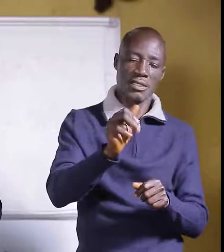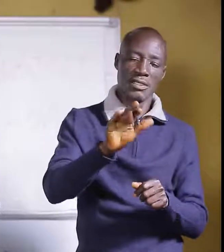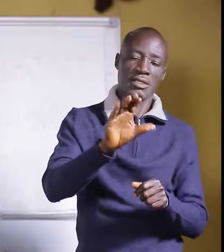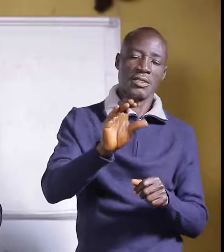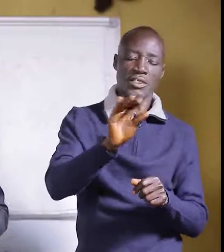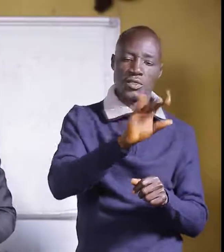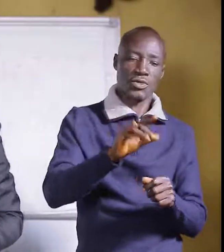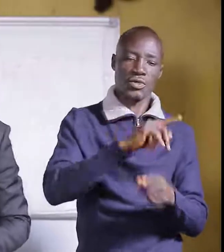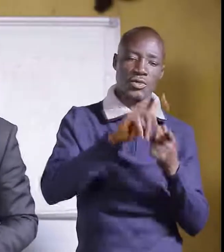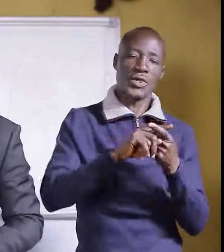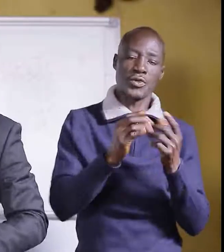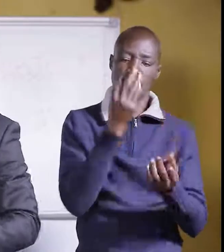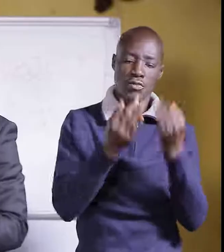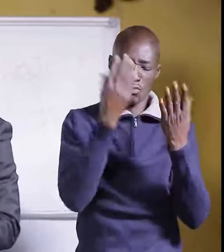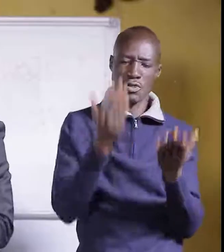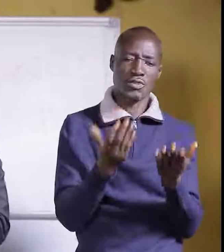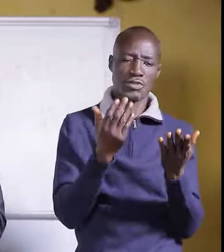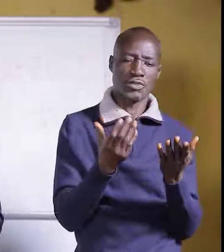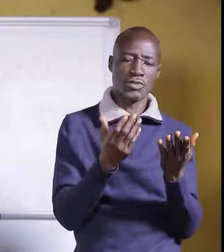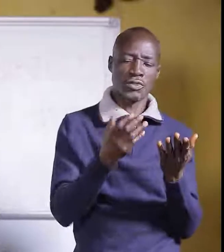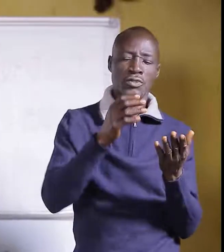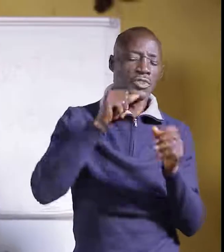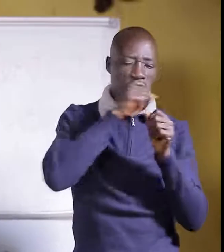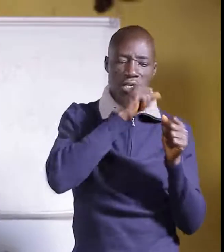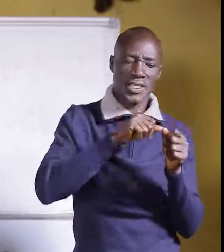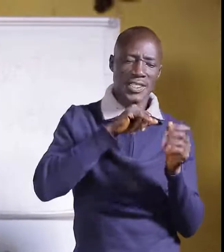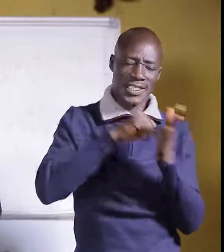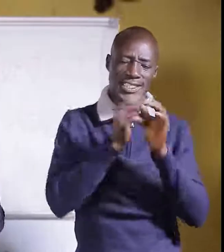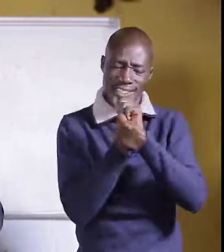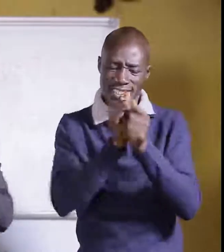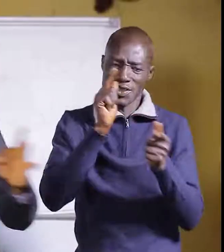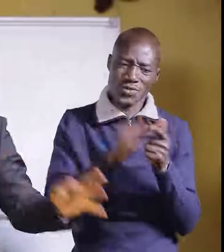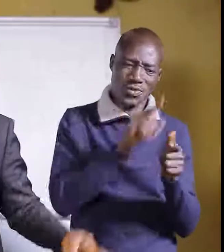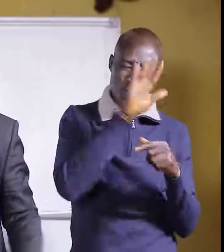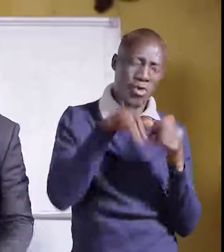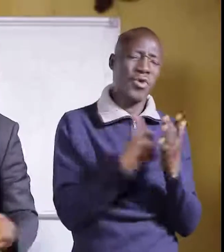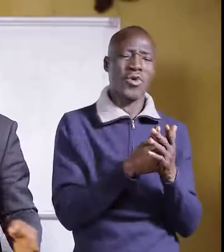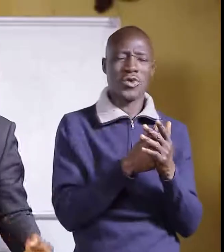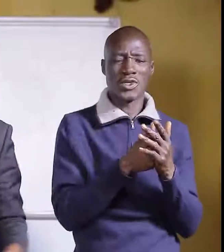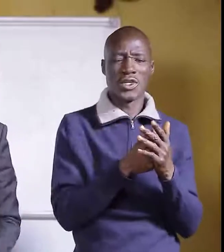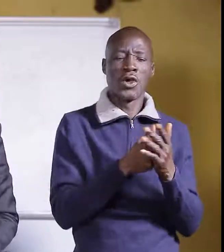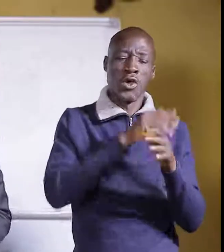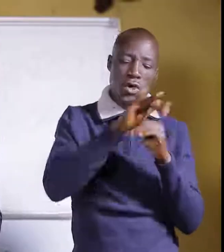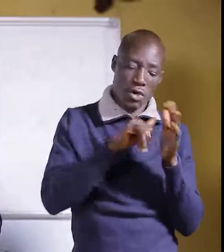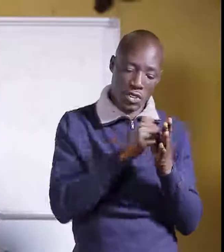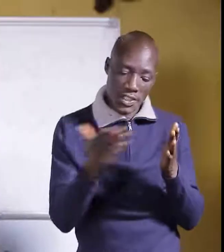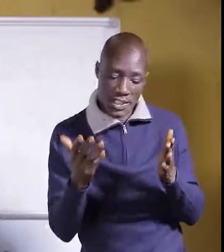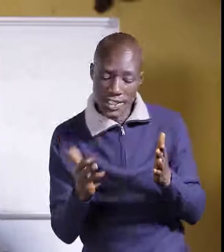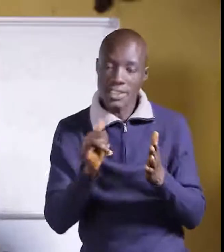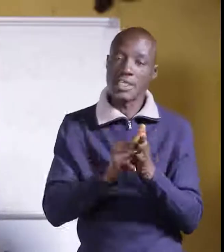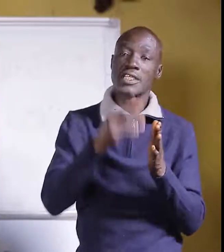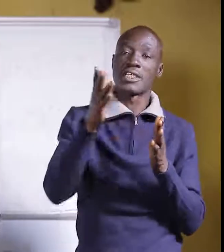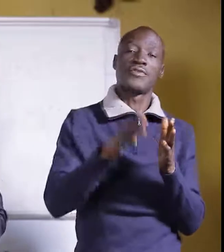charcoal. When you burn sugar cane, you get charcoal. It then means that all these things that gives you charcoal as